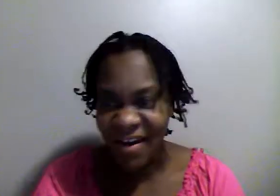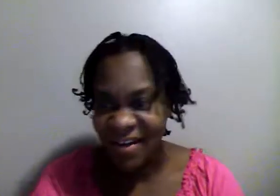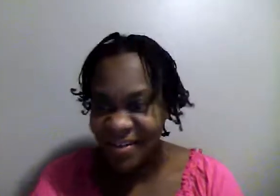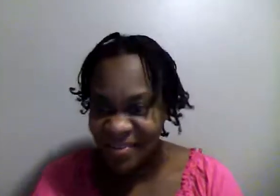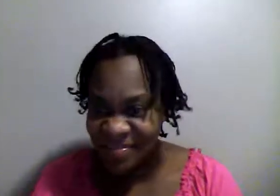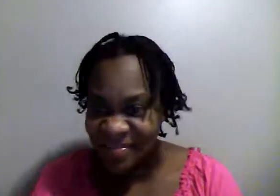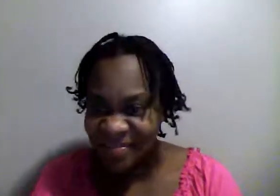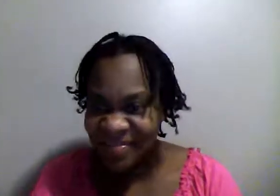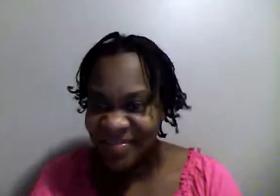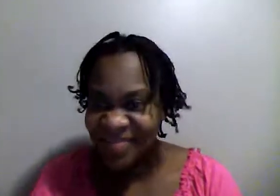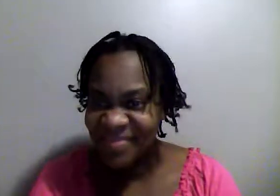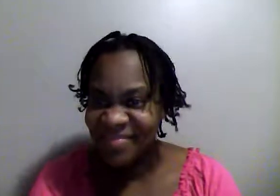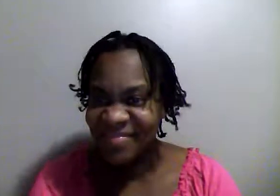garden.